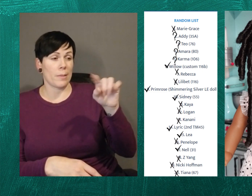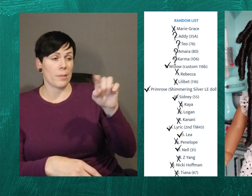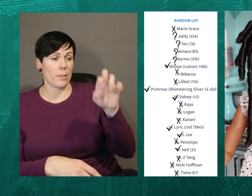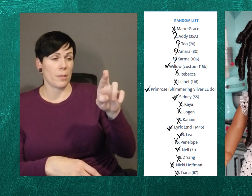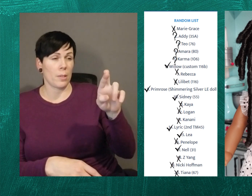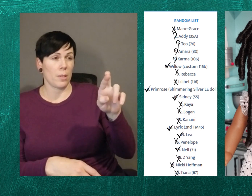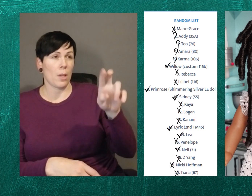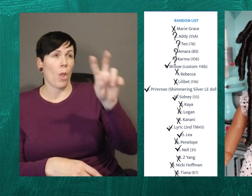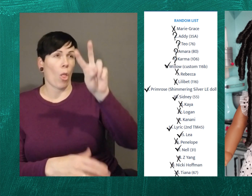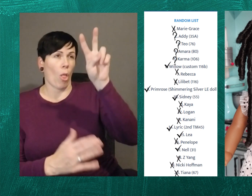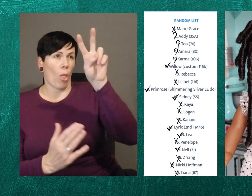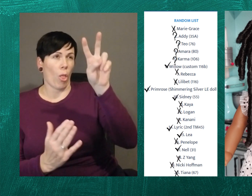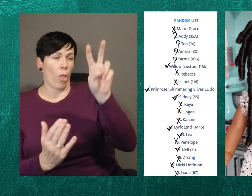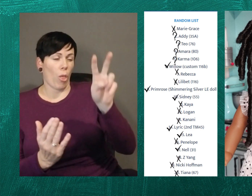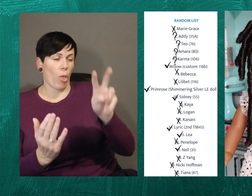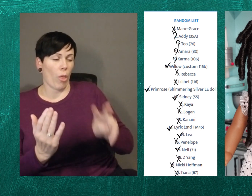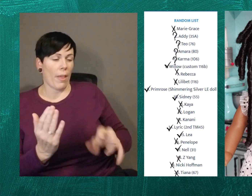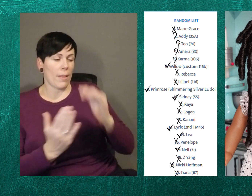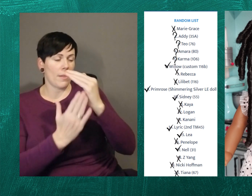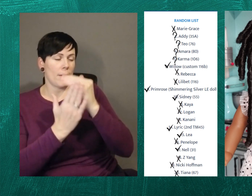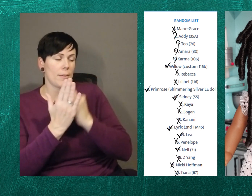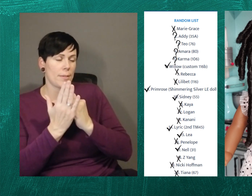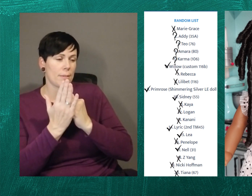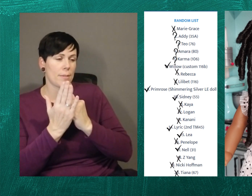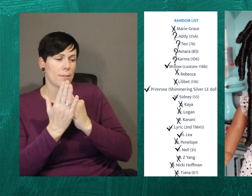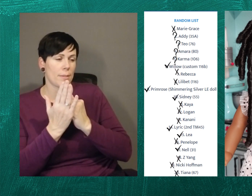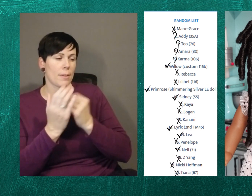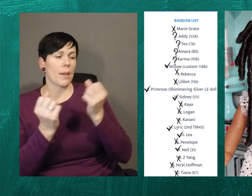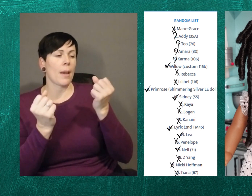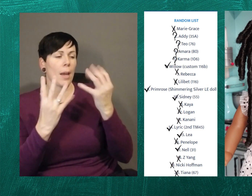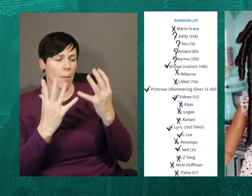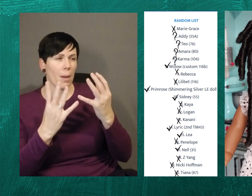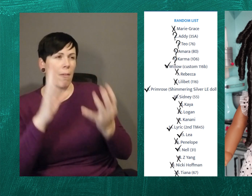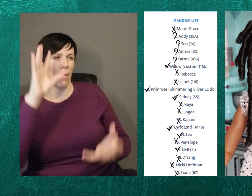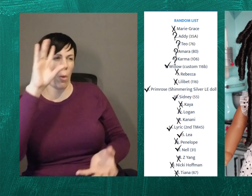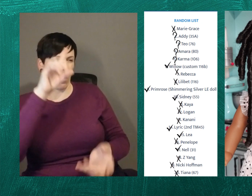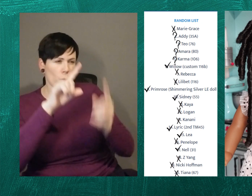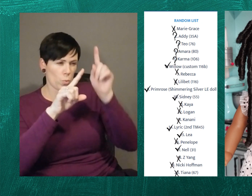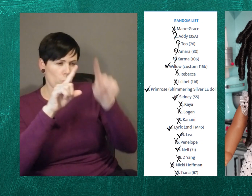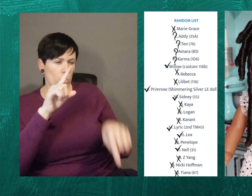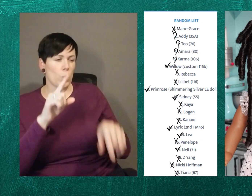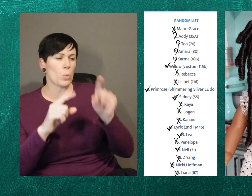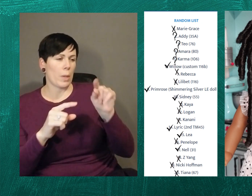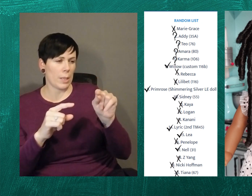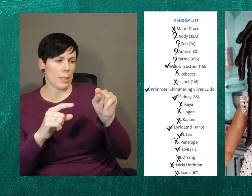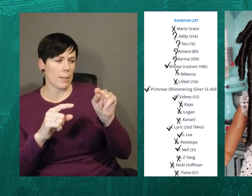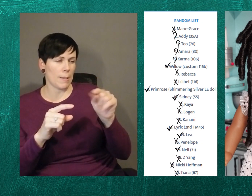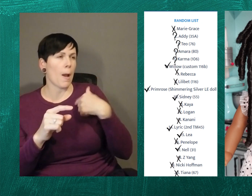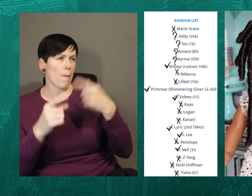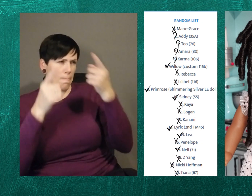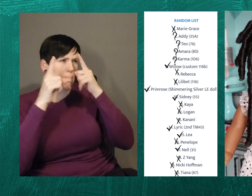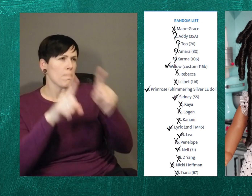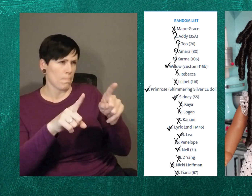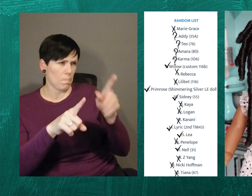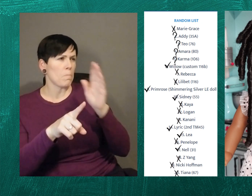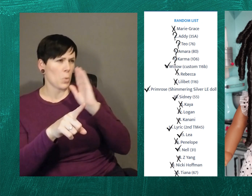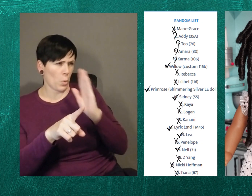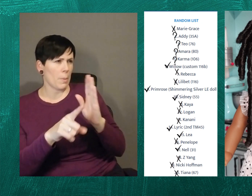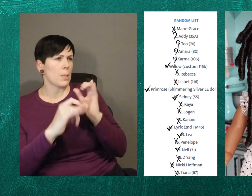quickly do some mental math to see how many out of the 20 it selected would actually probably make my top 20.